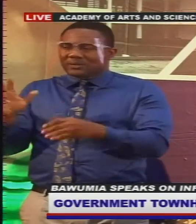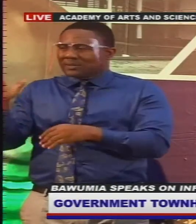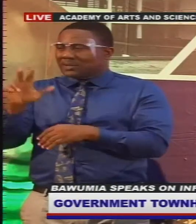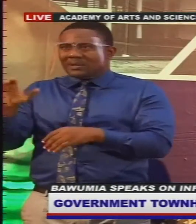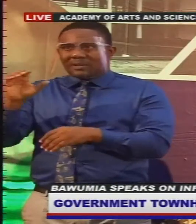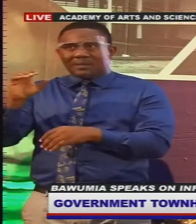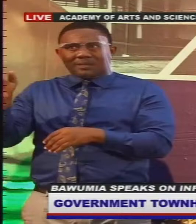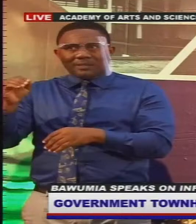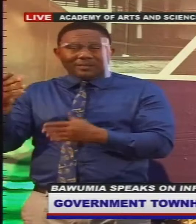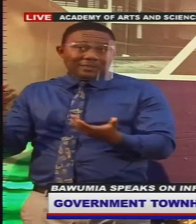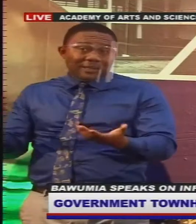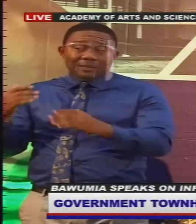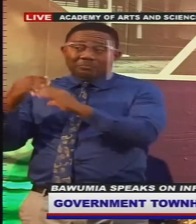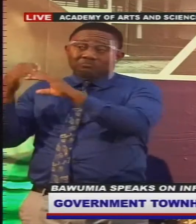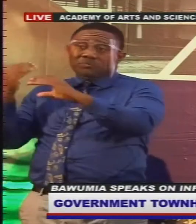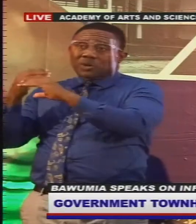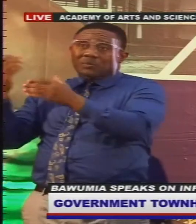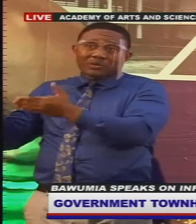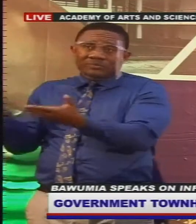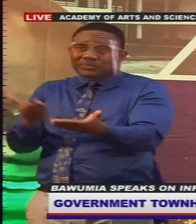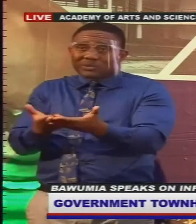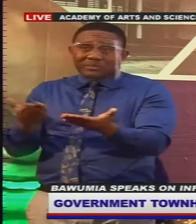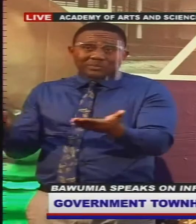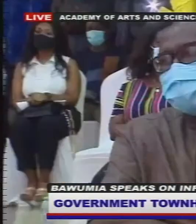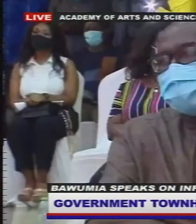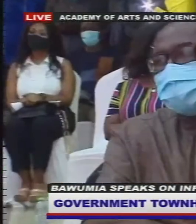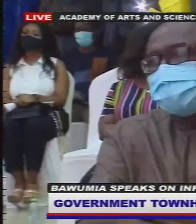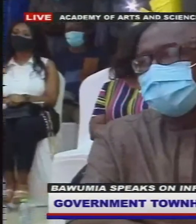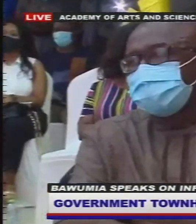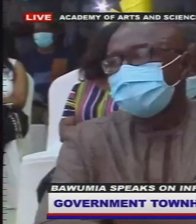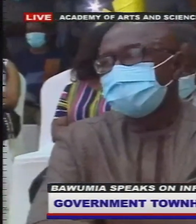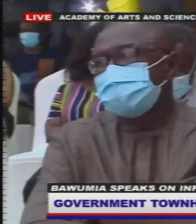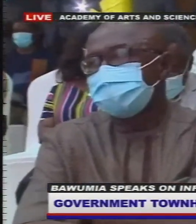buses without equipment into the country.